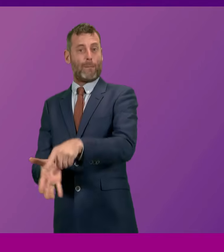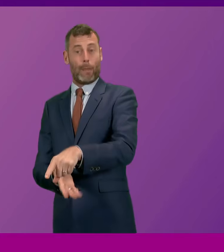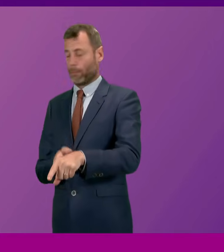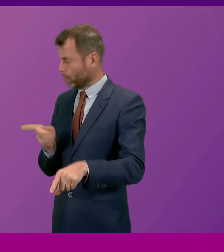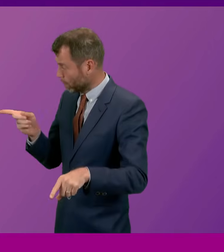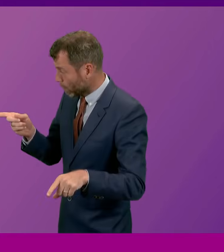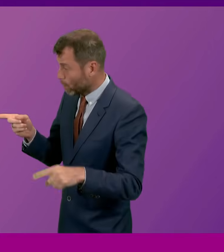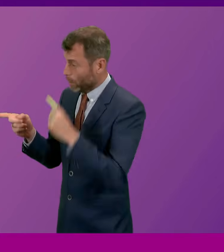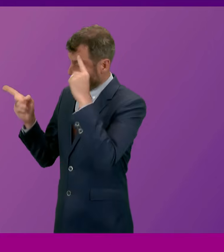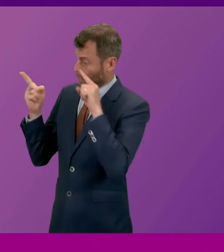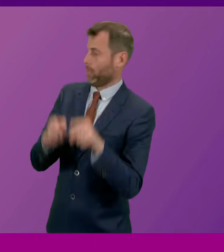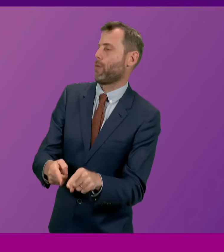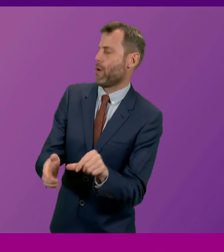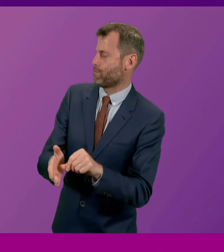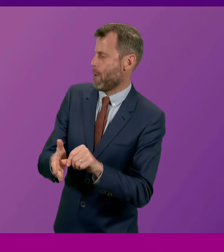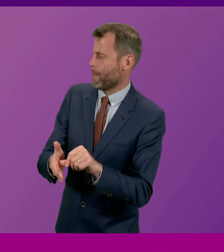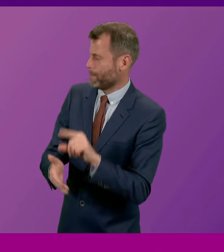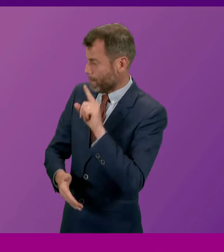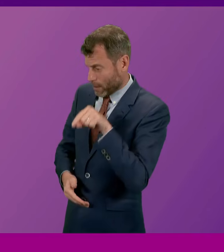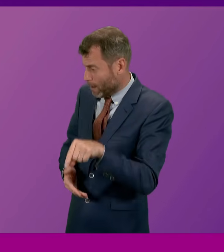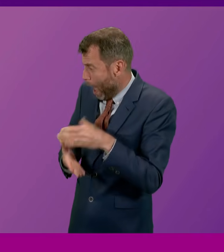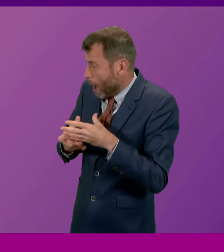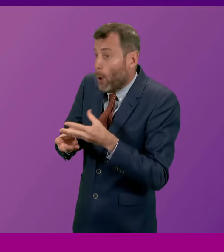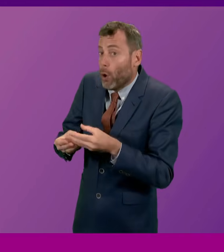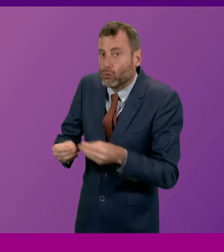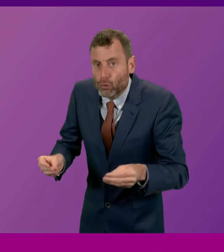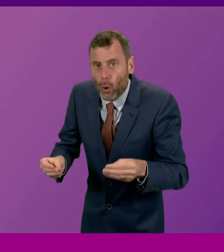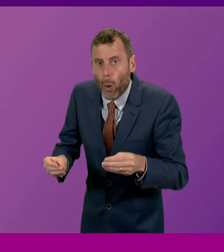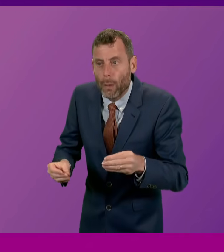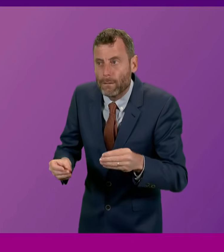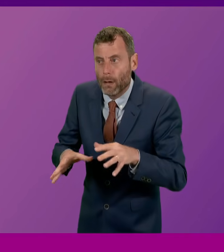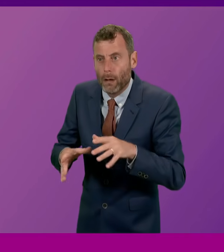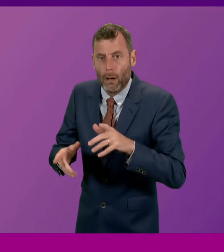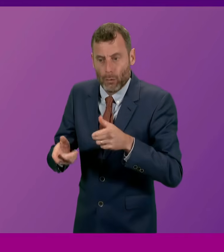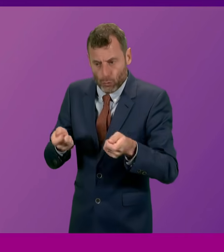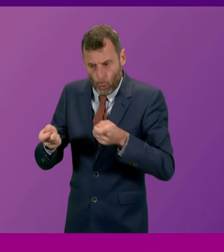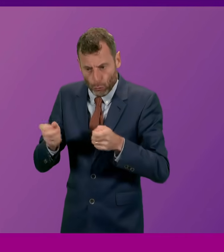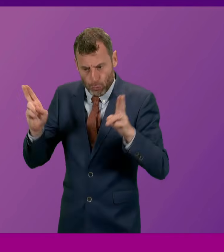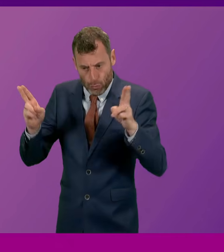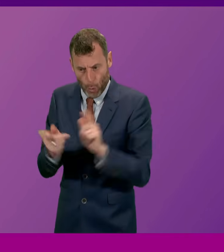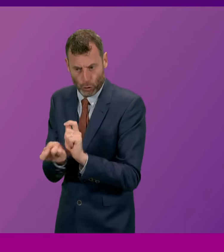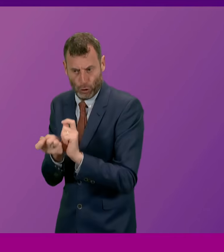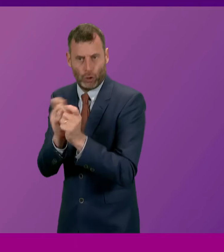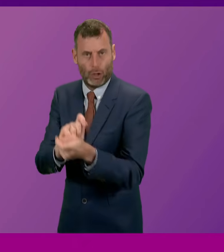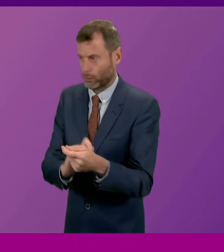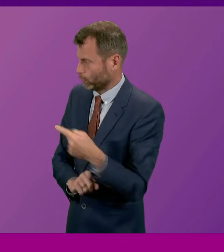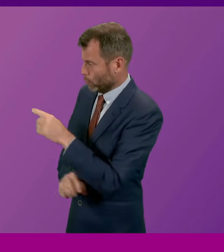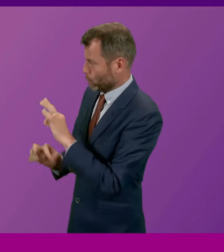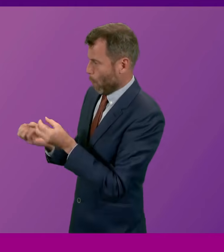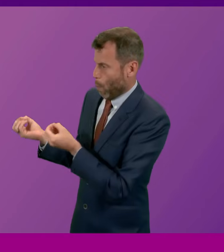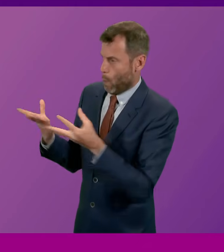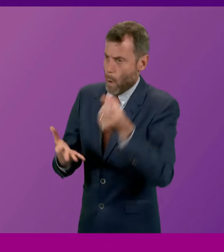to address the mechanisms and the interventions required to solve a difficult issue in our society. It